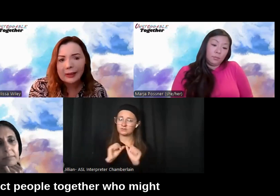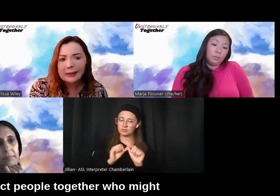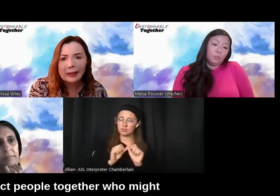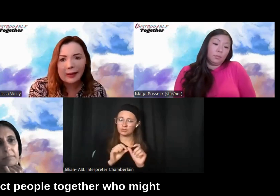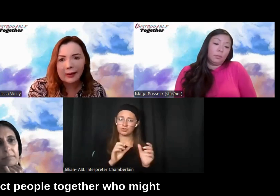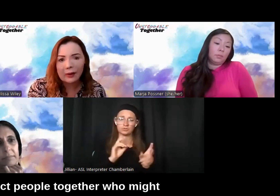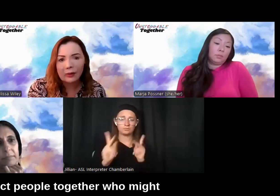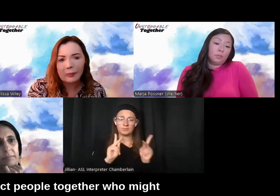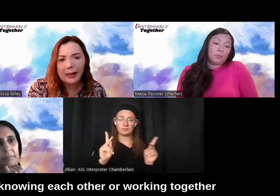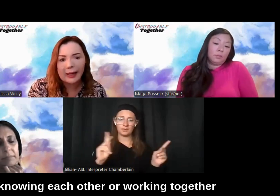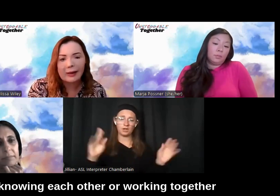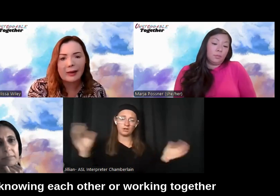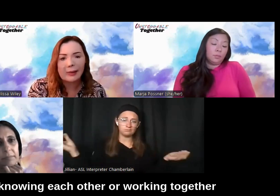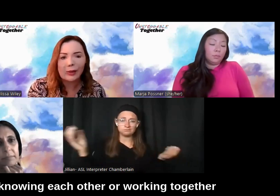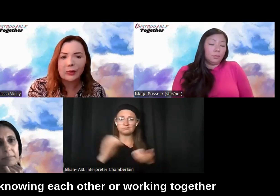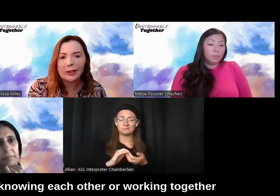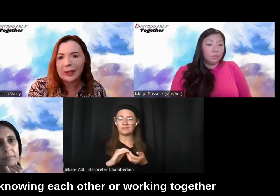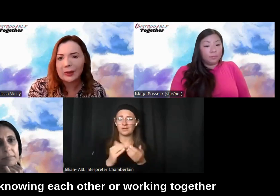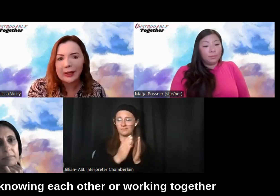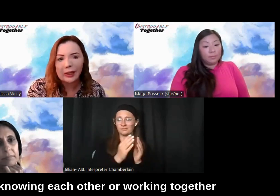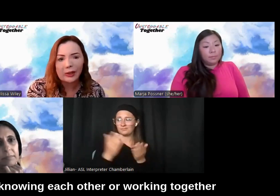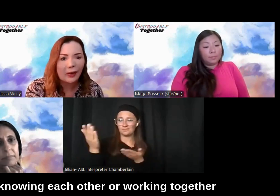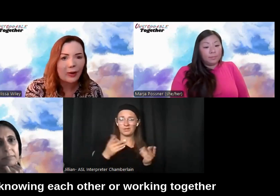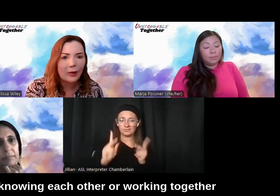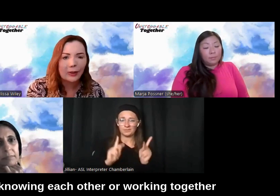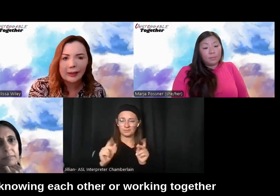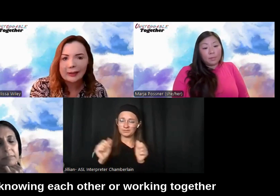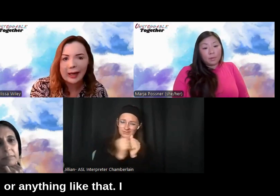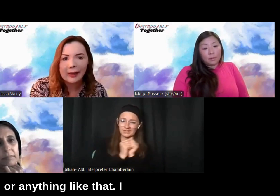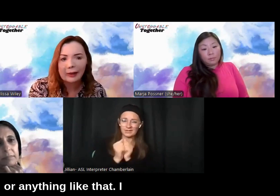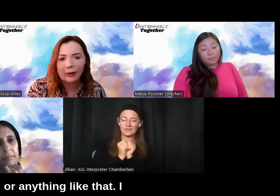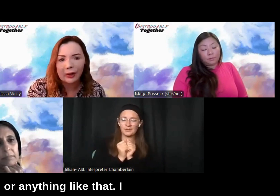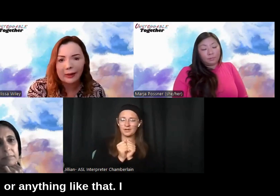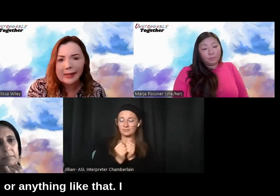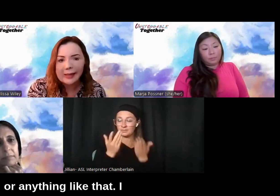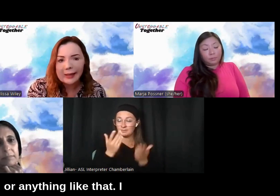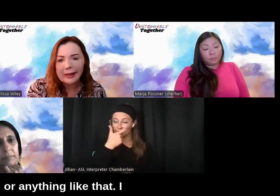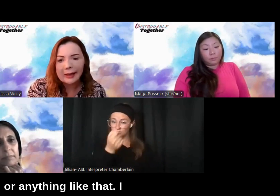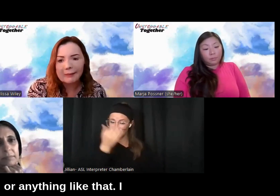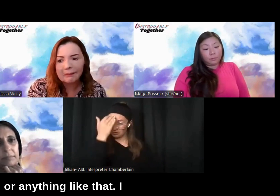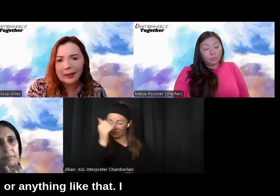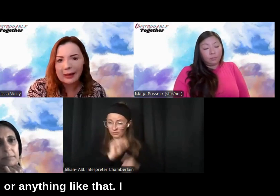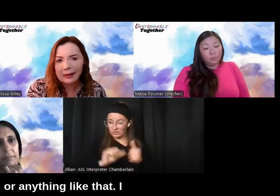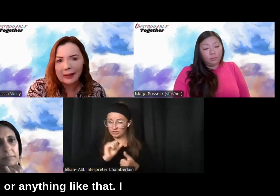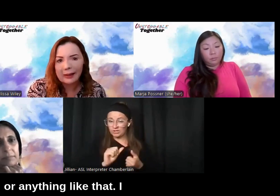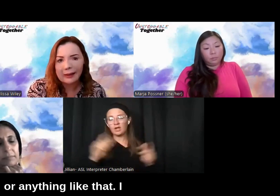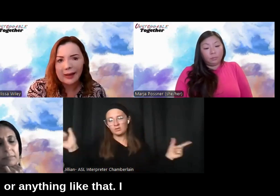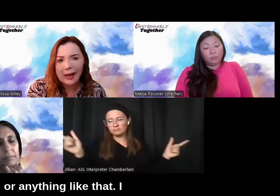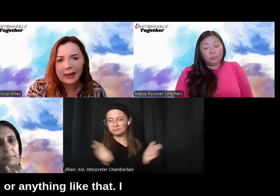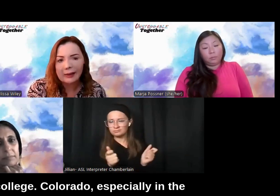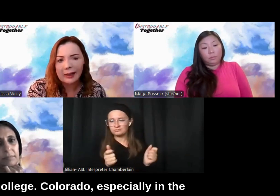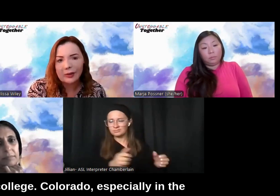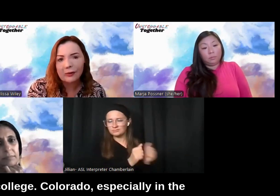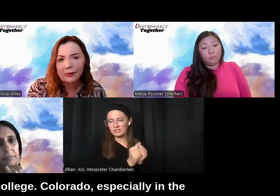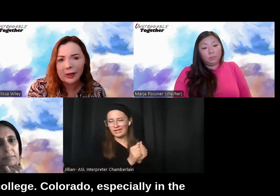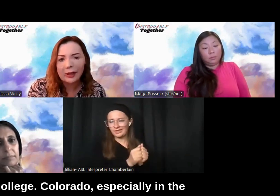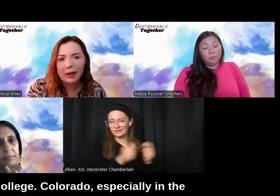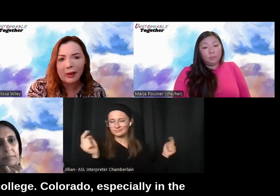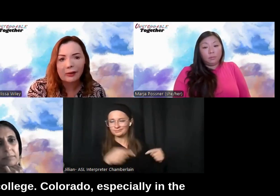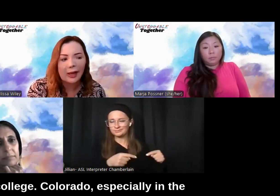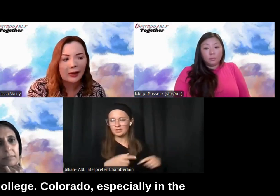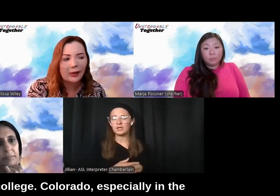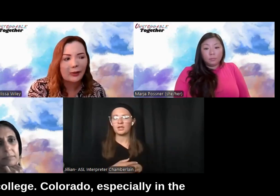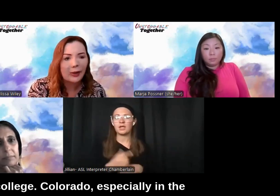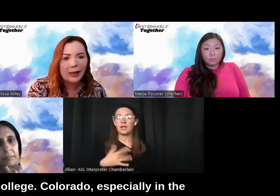people together who might be interested in knowing each other or working together, or anything like that. I do feel